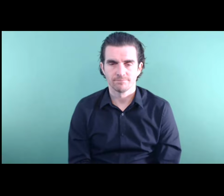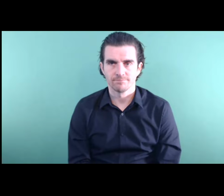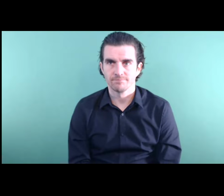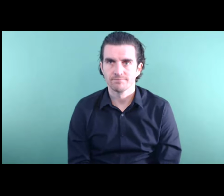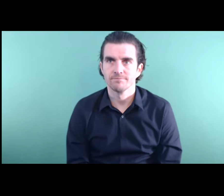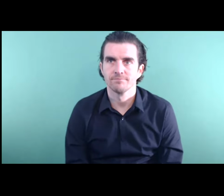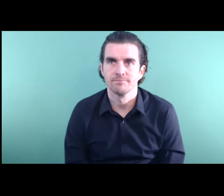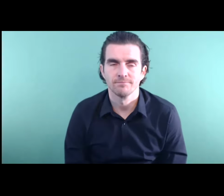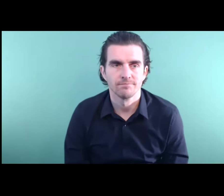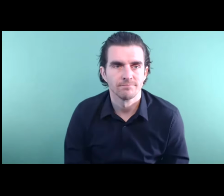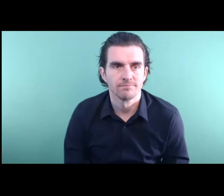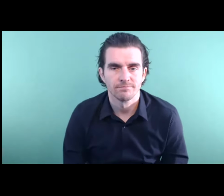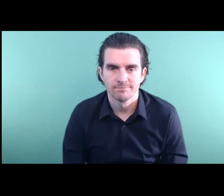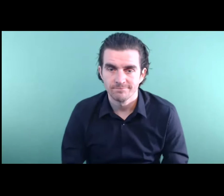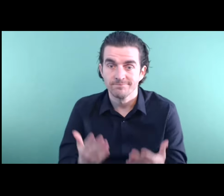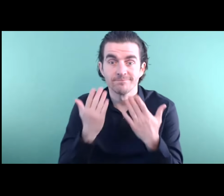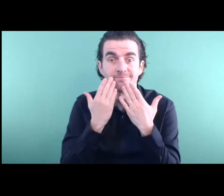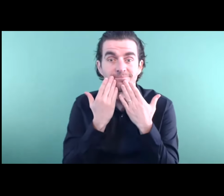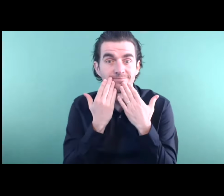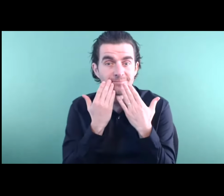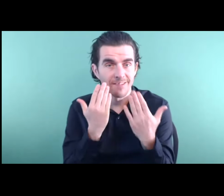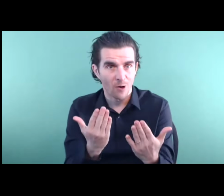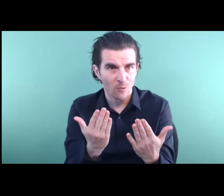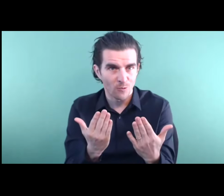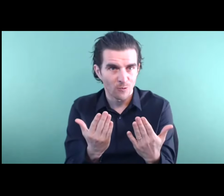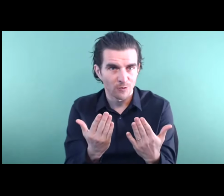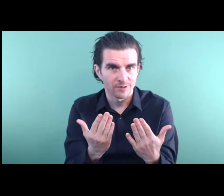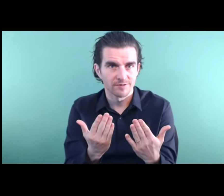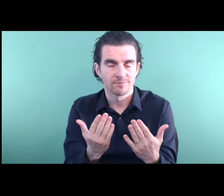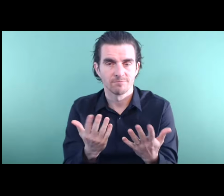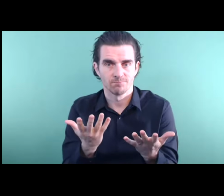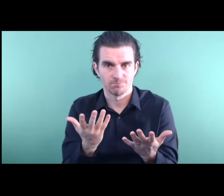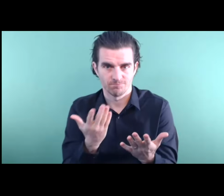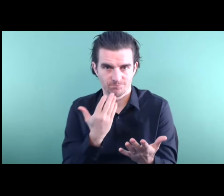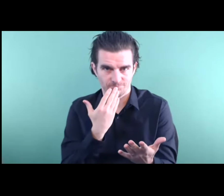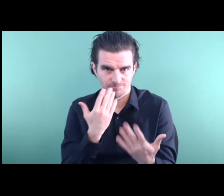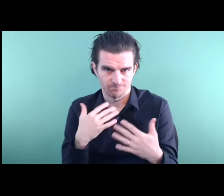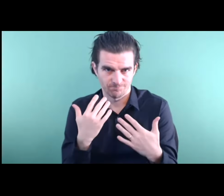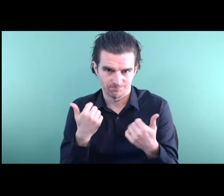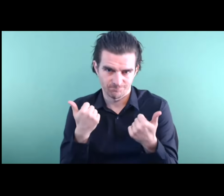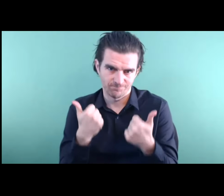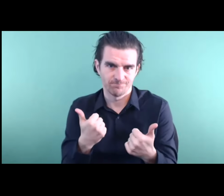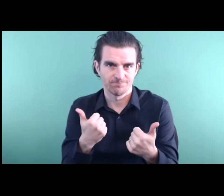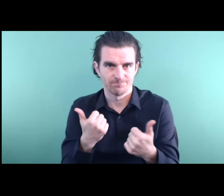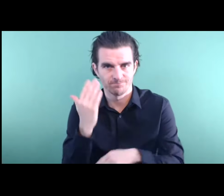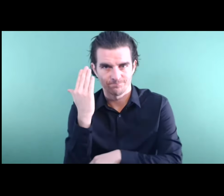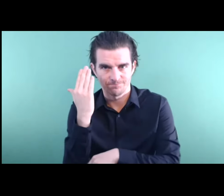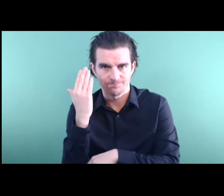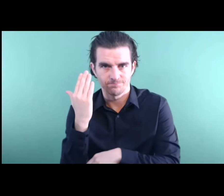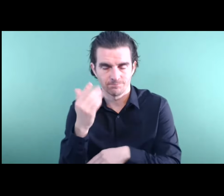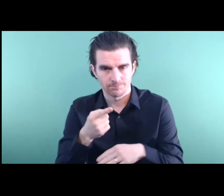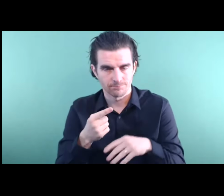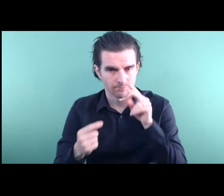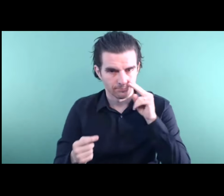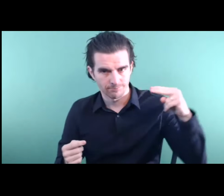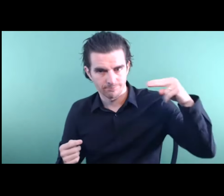Thank you, Mark. That's great. It's fantastic to have that insight from inside, you know, the central part